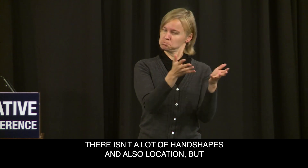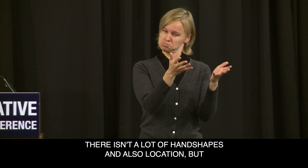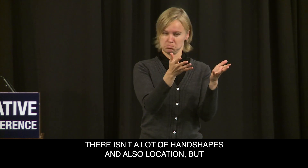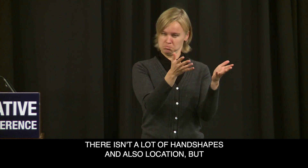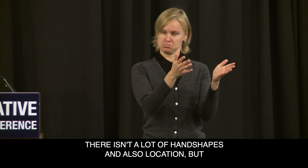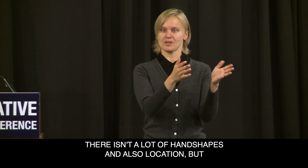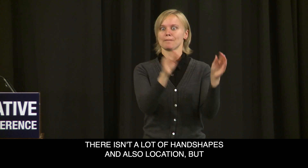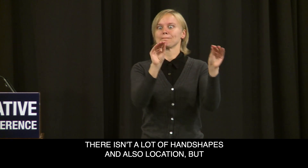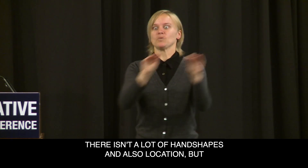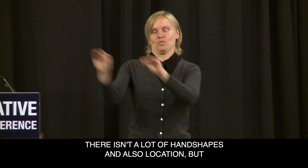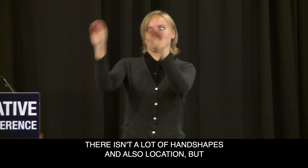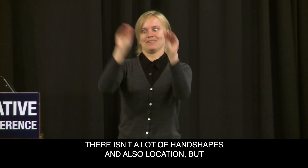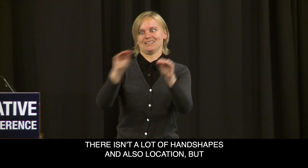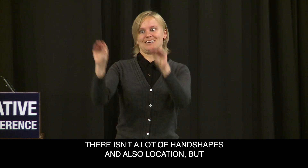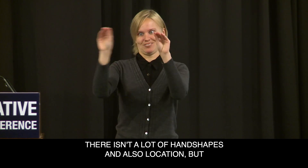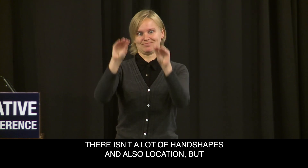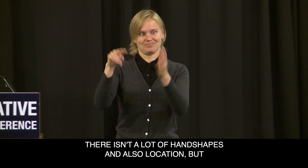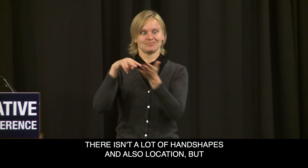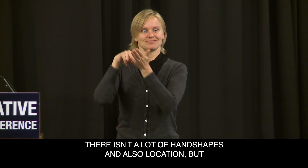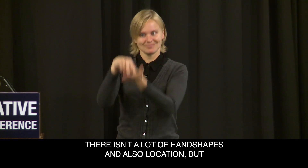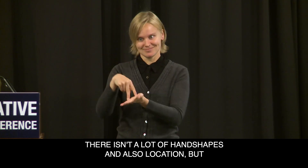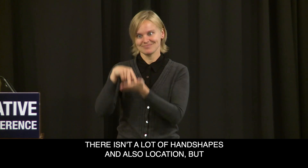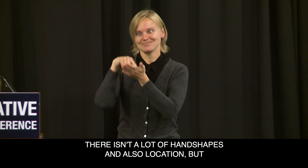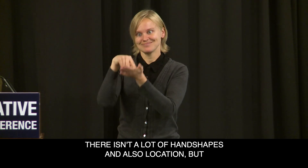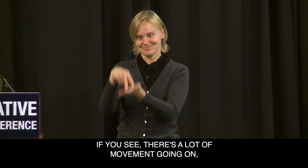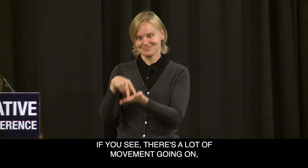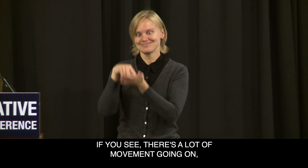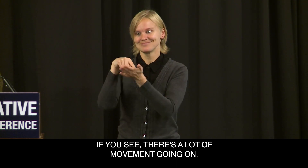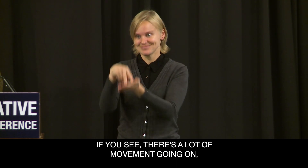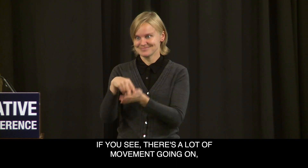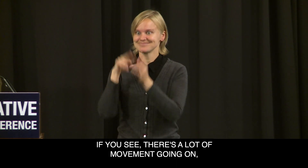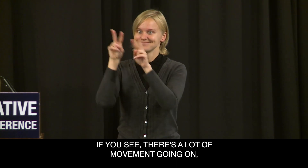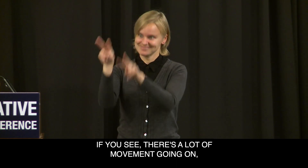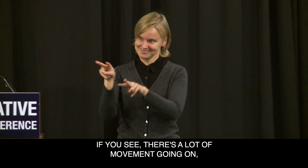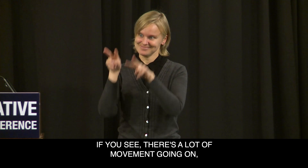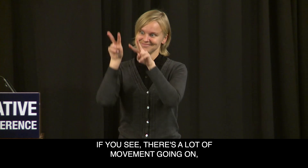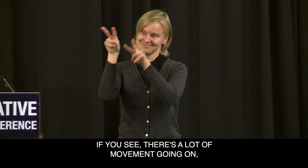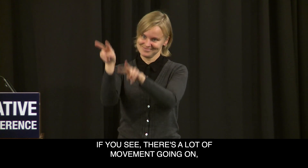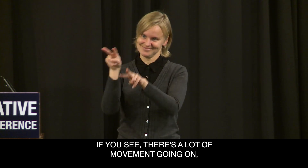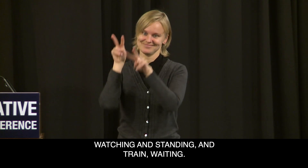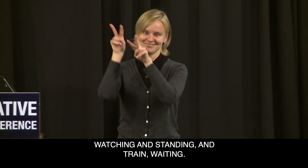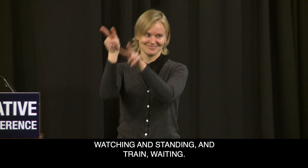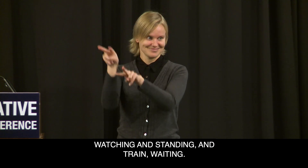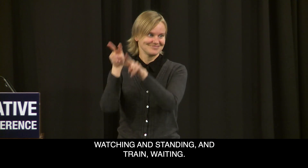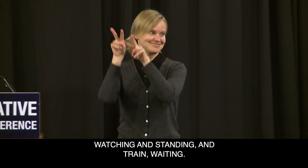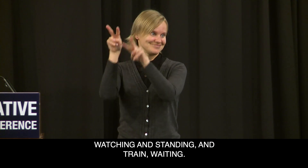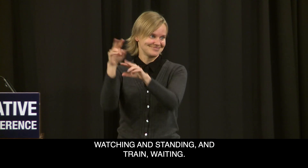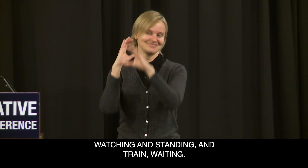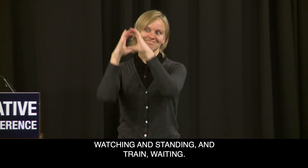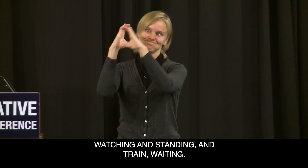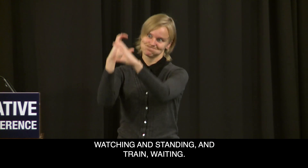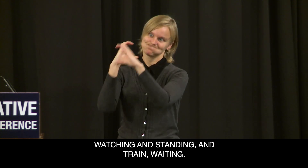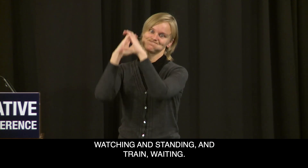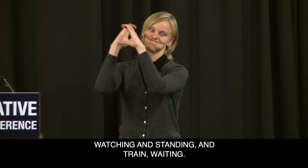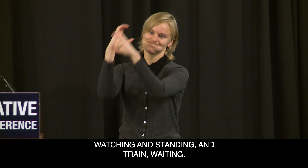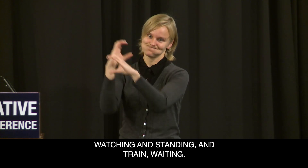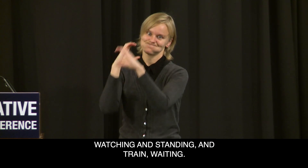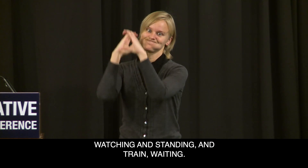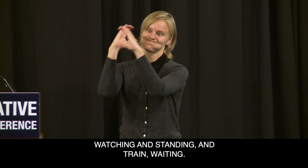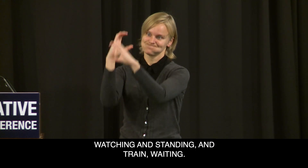lot of handshape, and also location. But if you see, there's a lot of movement going on, watching and standing, and